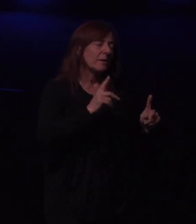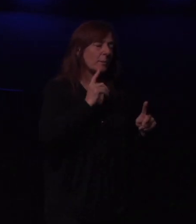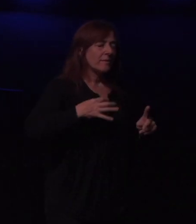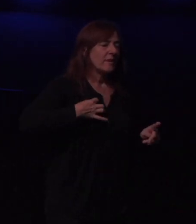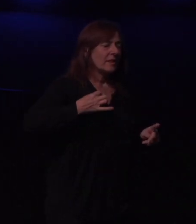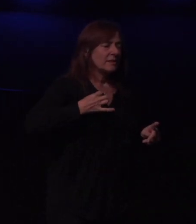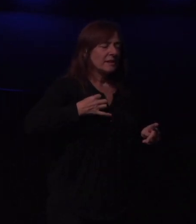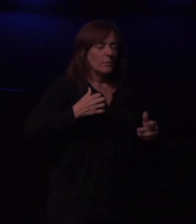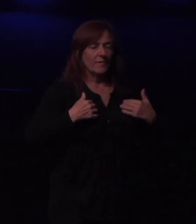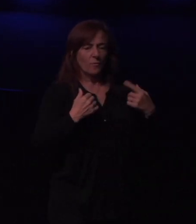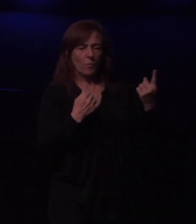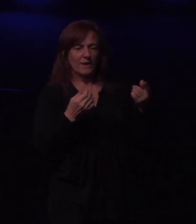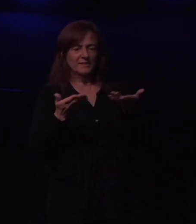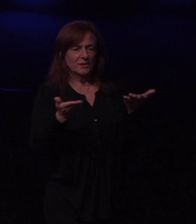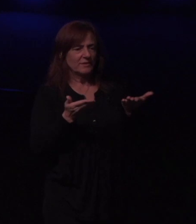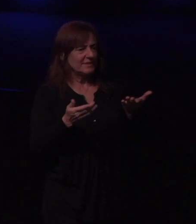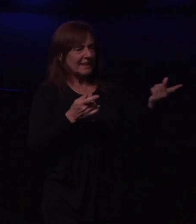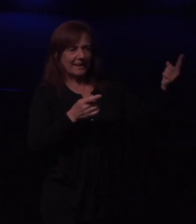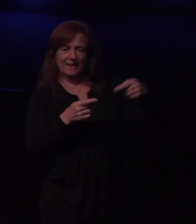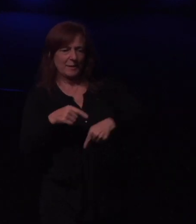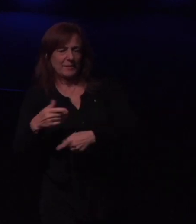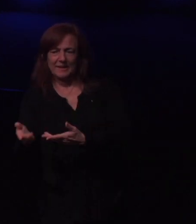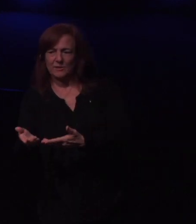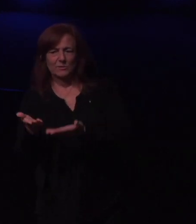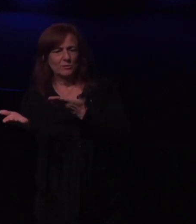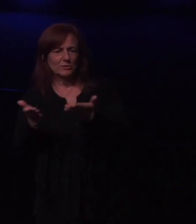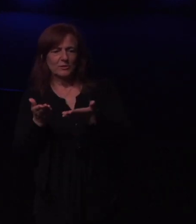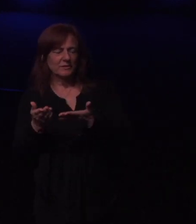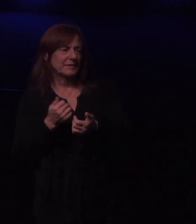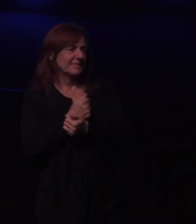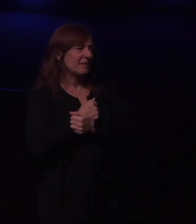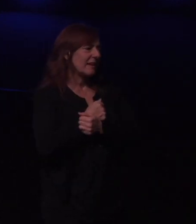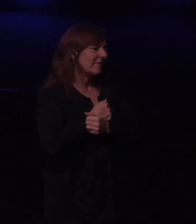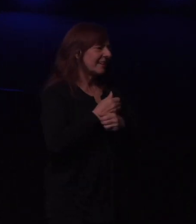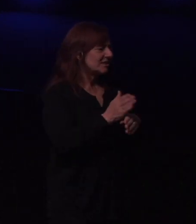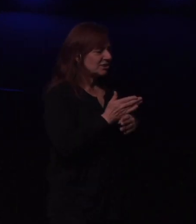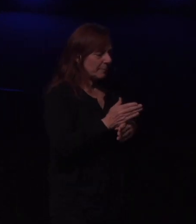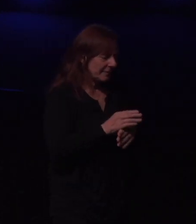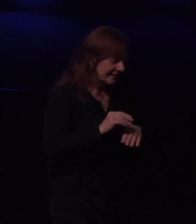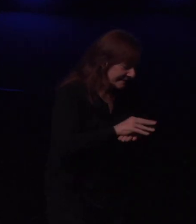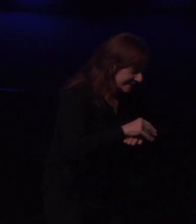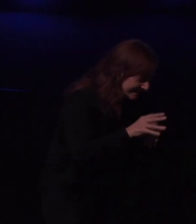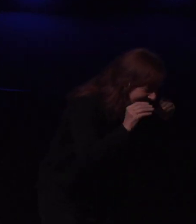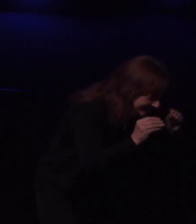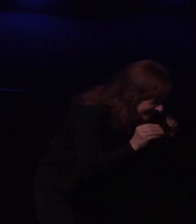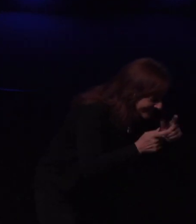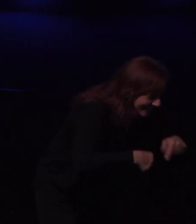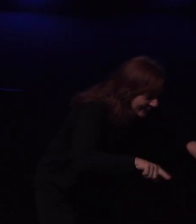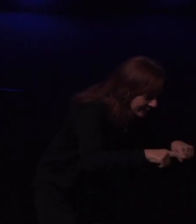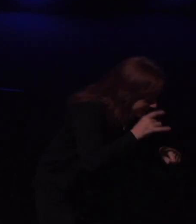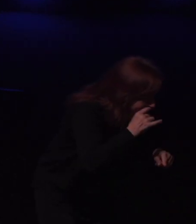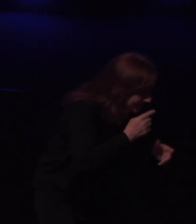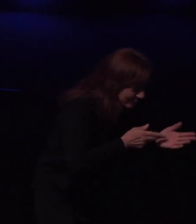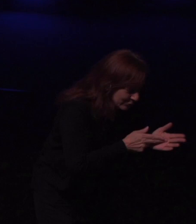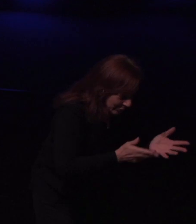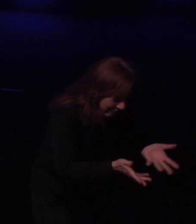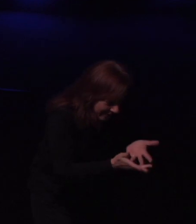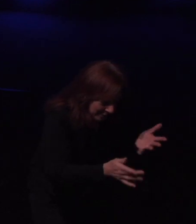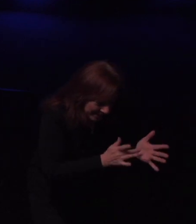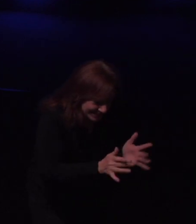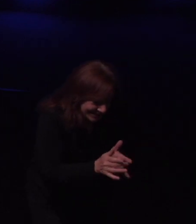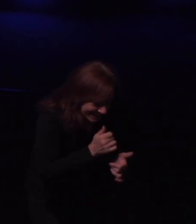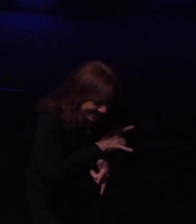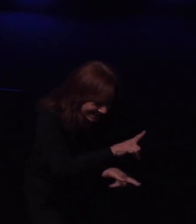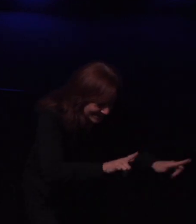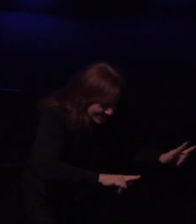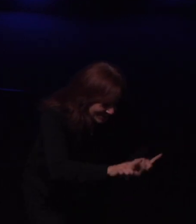we're just having the one service, they don't get to be in here with us because they're loving and shepherding our kids. They're teaching them the truth about